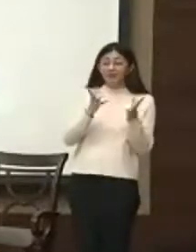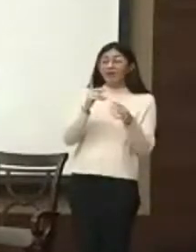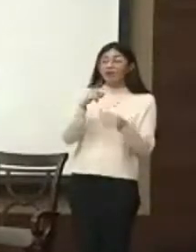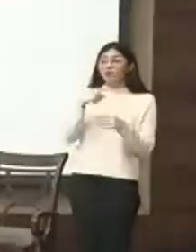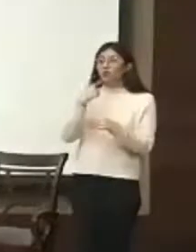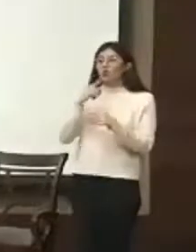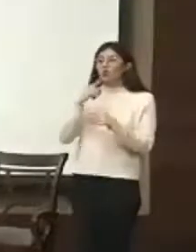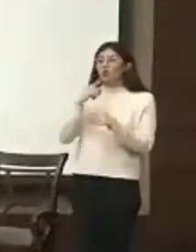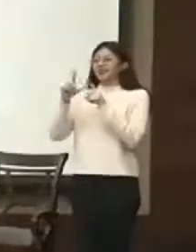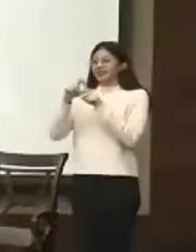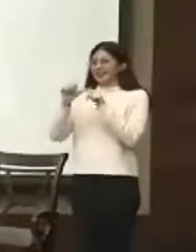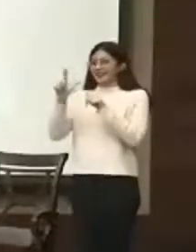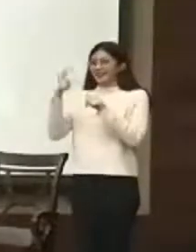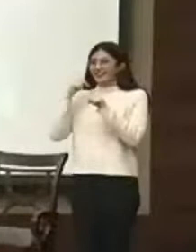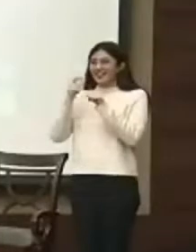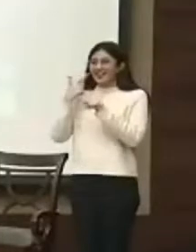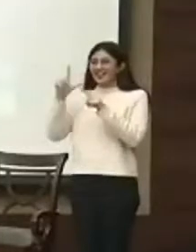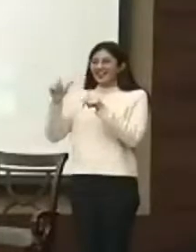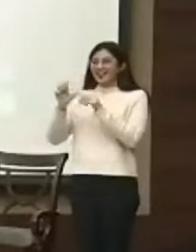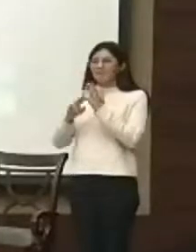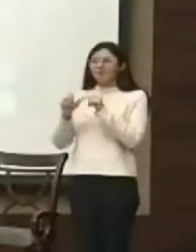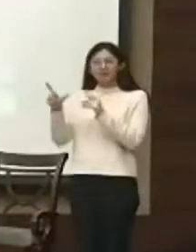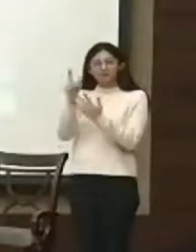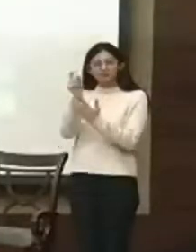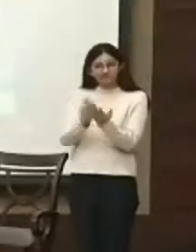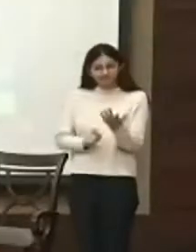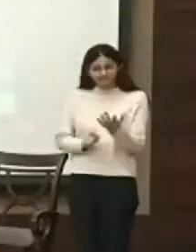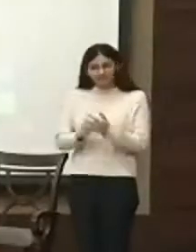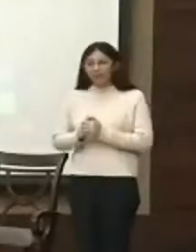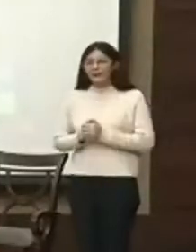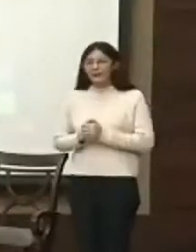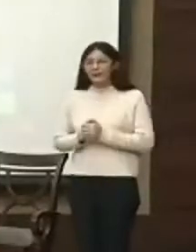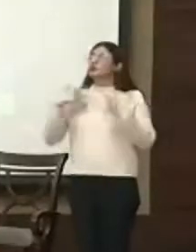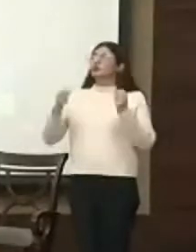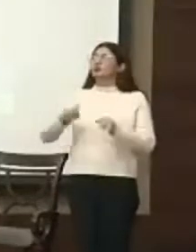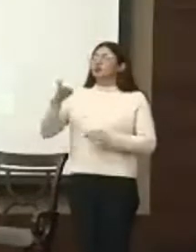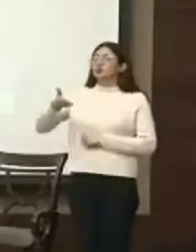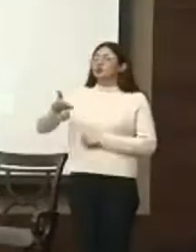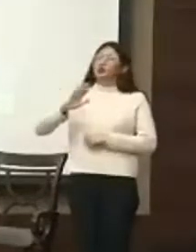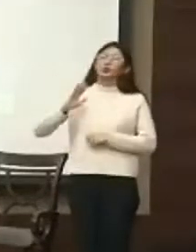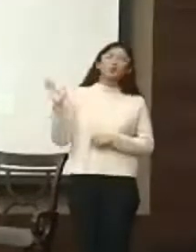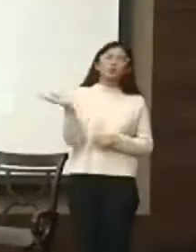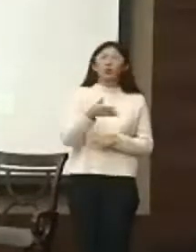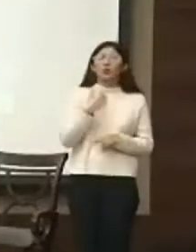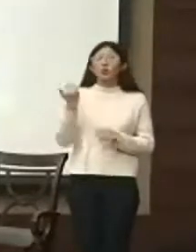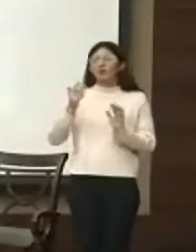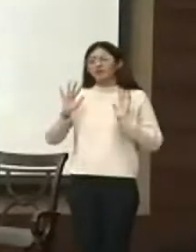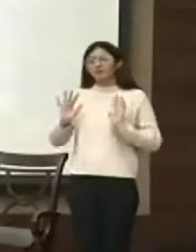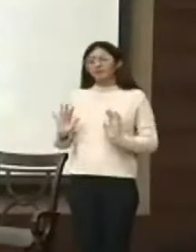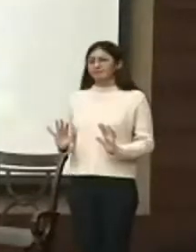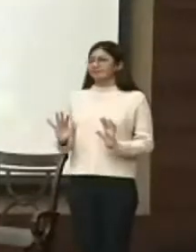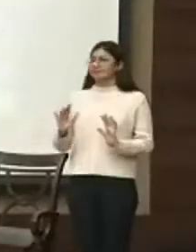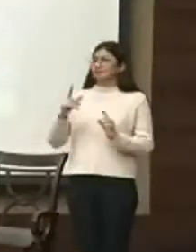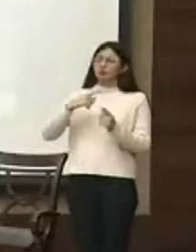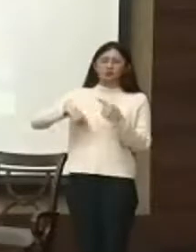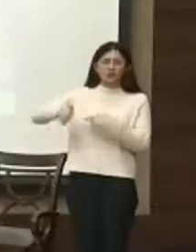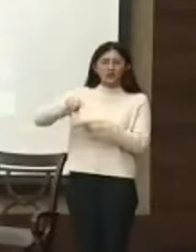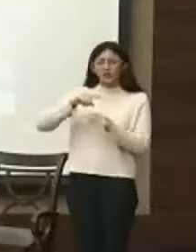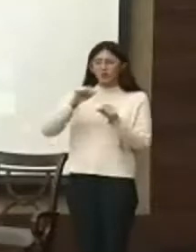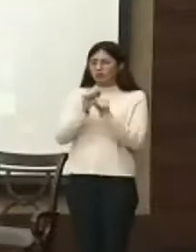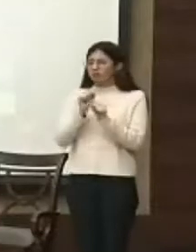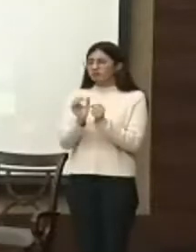I want to congratulate the civil society for doing the phenomenal work that they have been